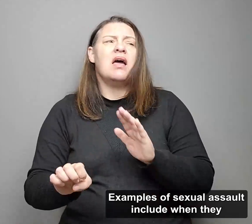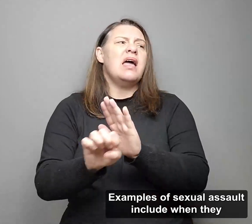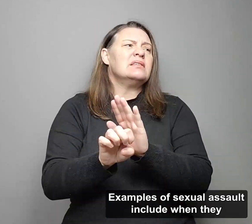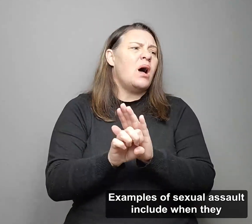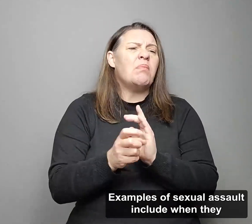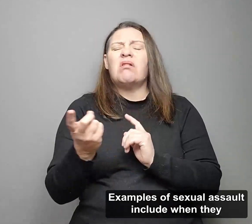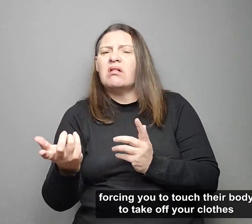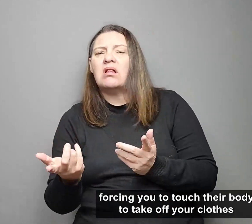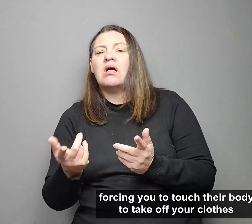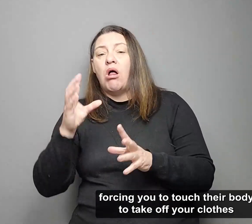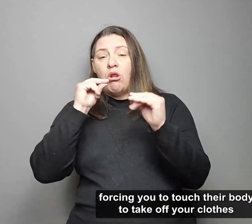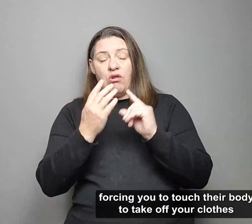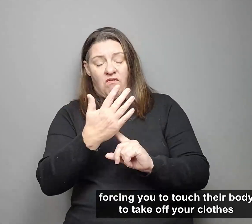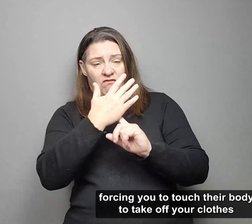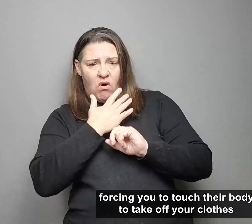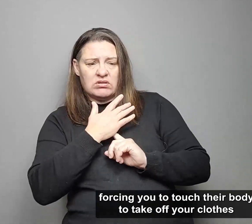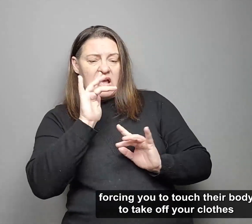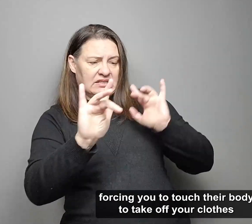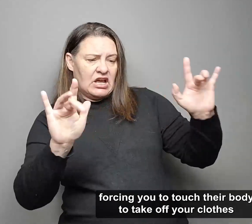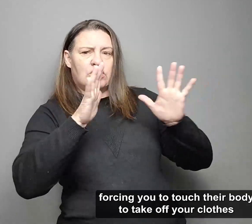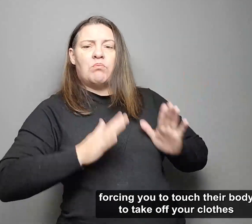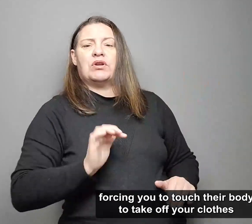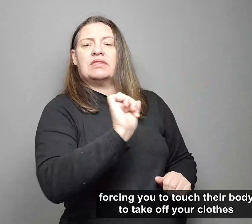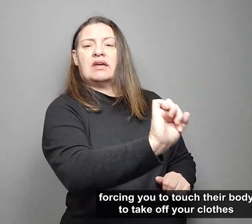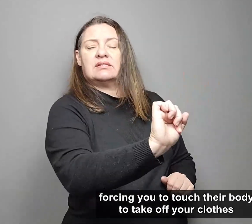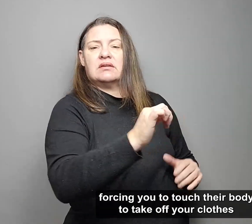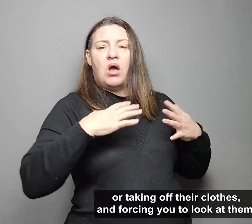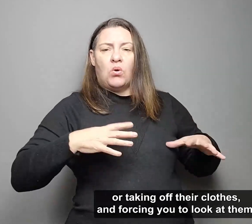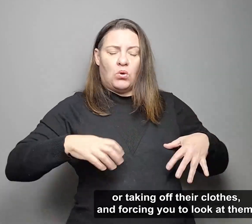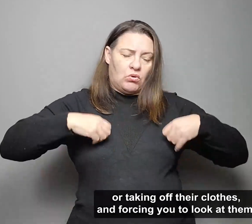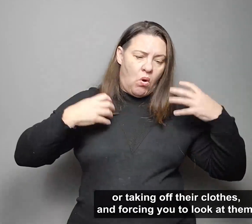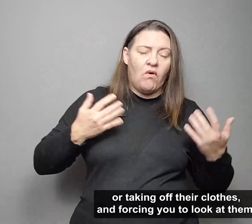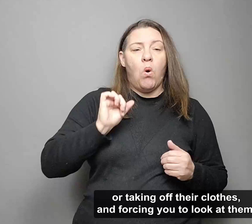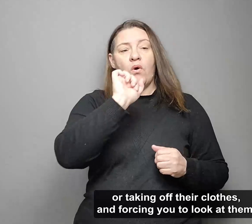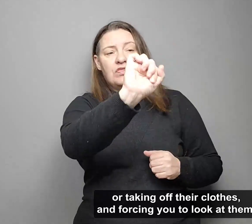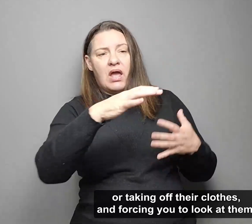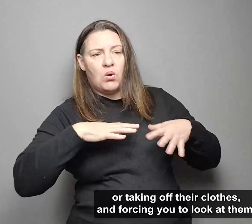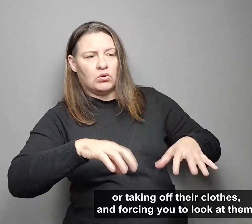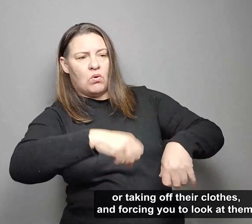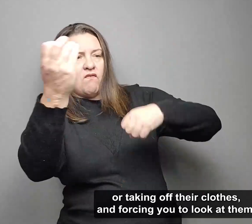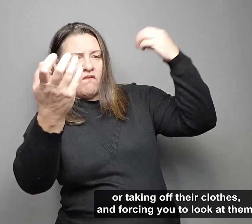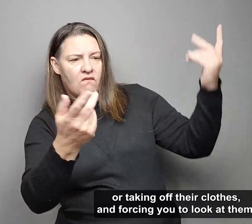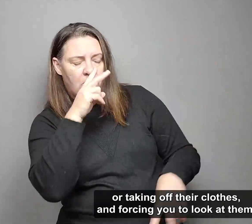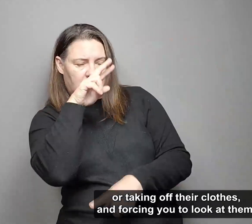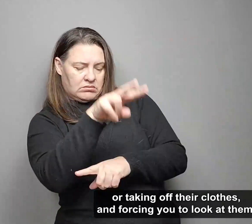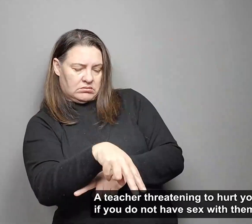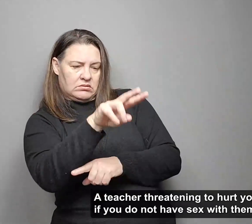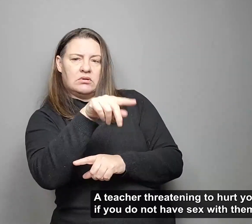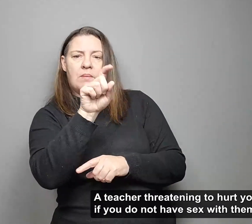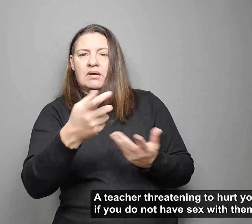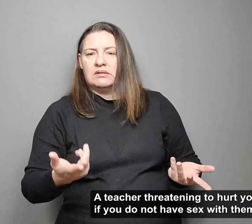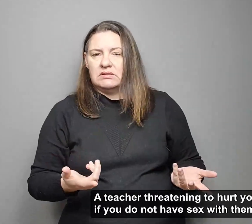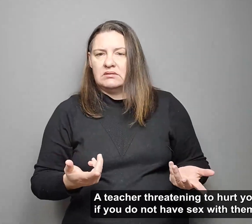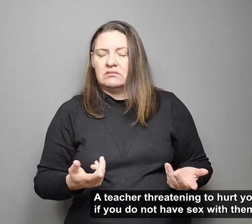assault include a learner forcing you to touch their body, to take off your clothes, or taking off their clothes and forcing you to look at them. A